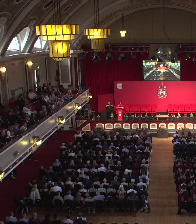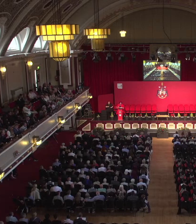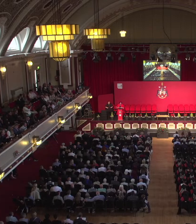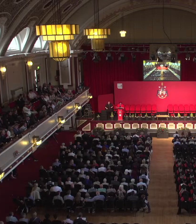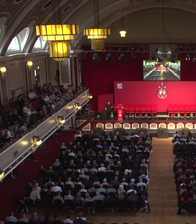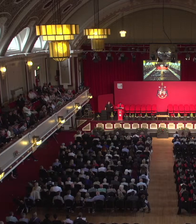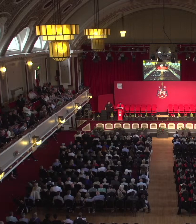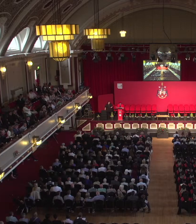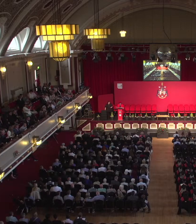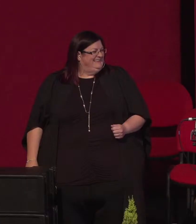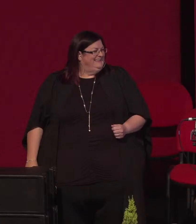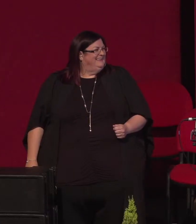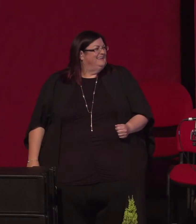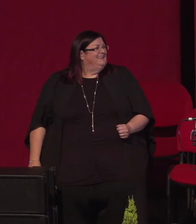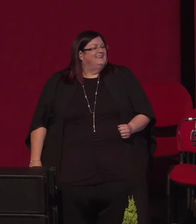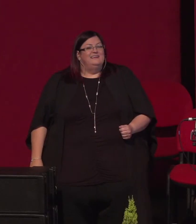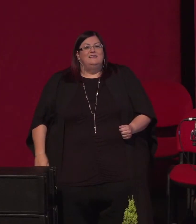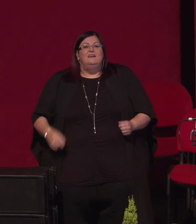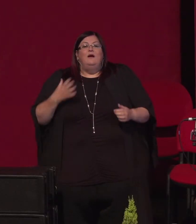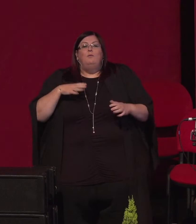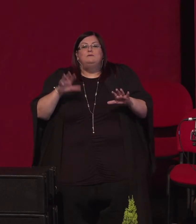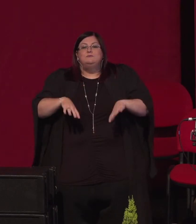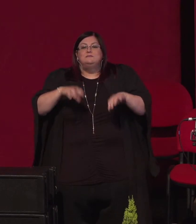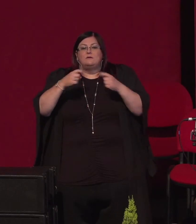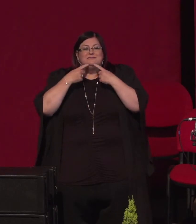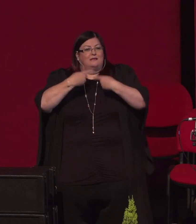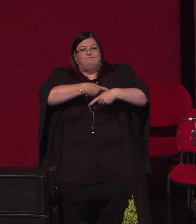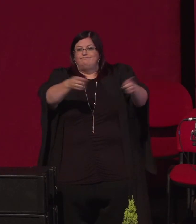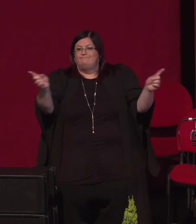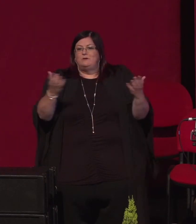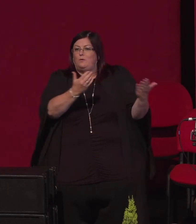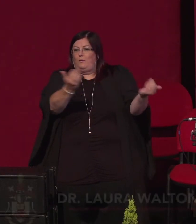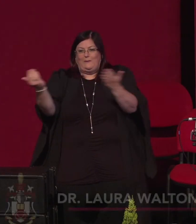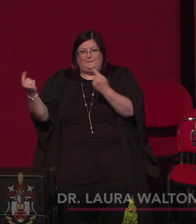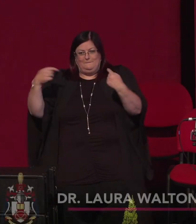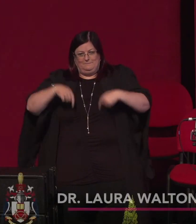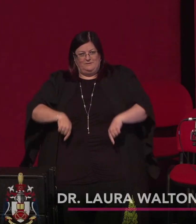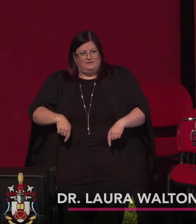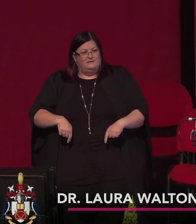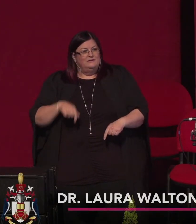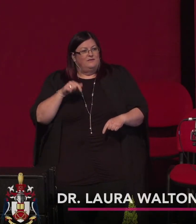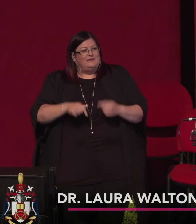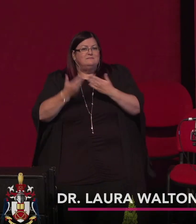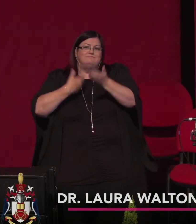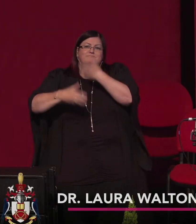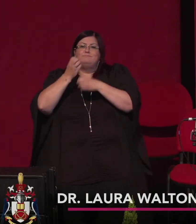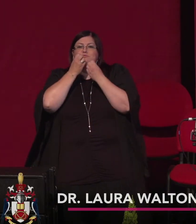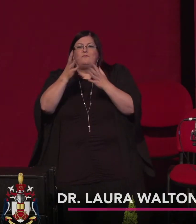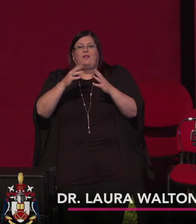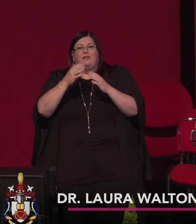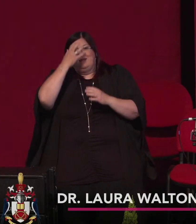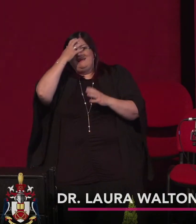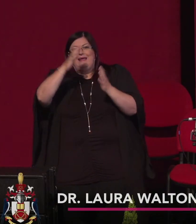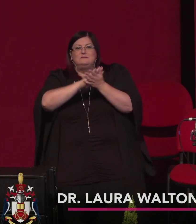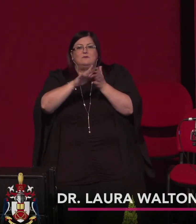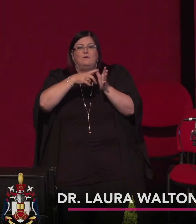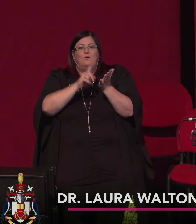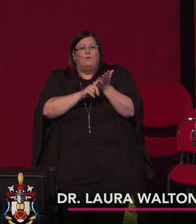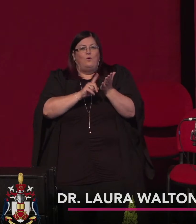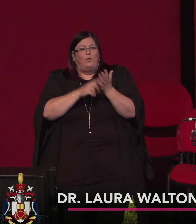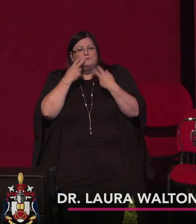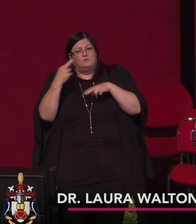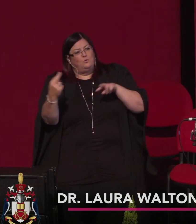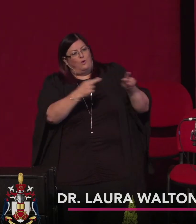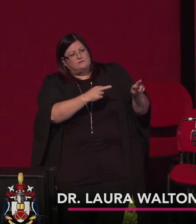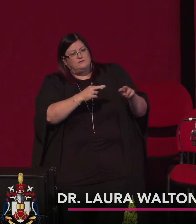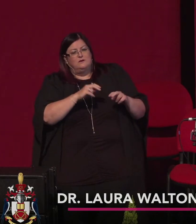you. Let me start by welcoming you all here to the historic King's Hall, to what I'm sure is